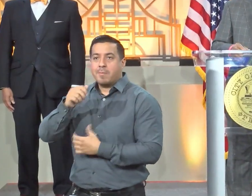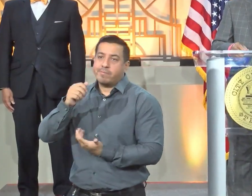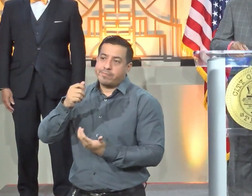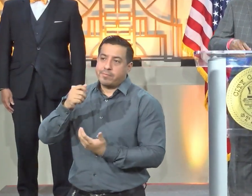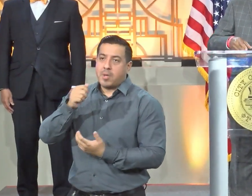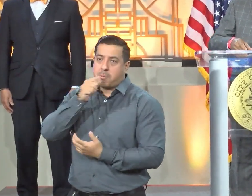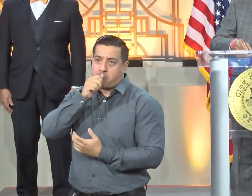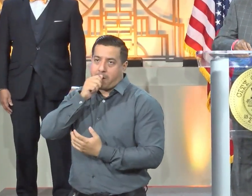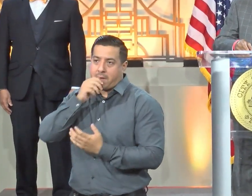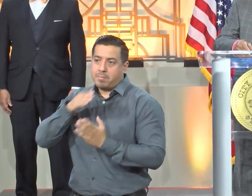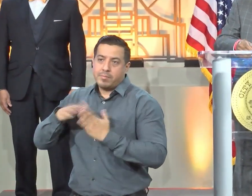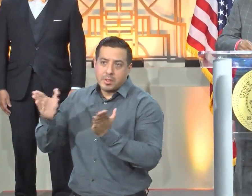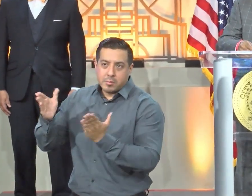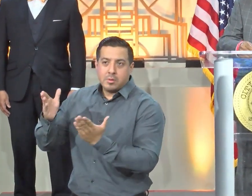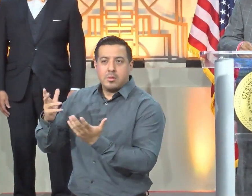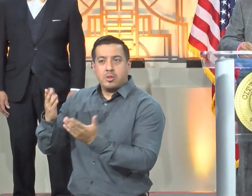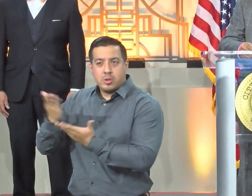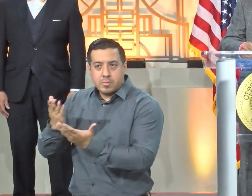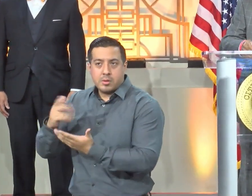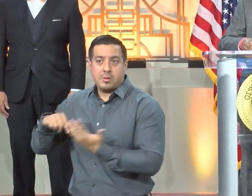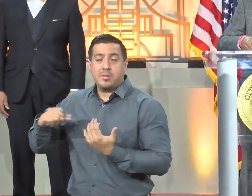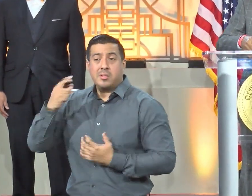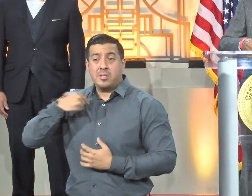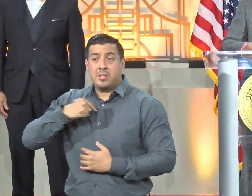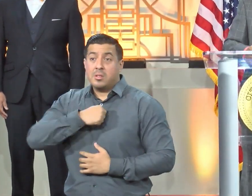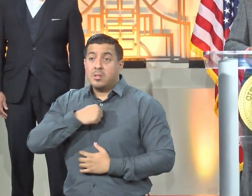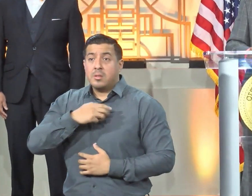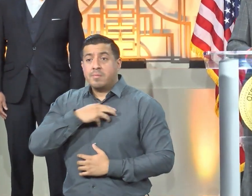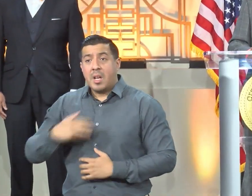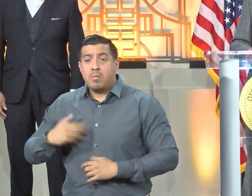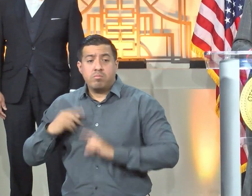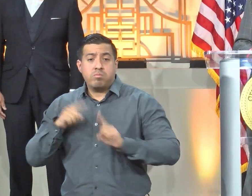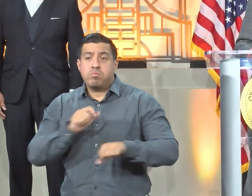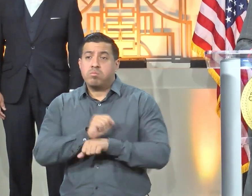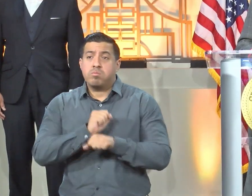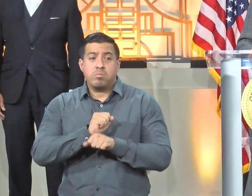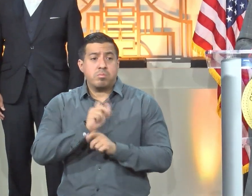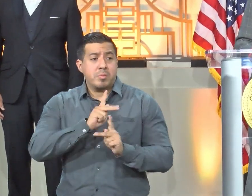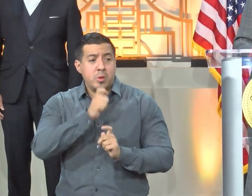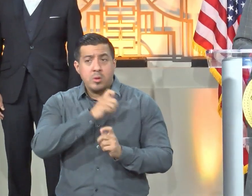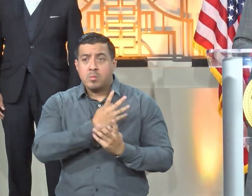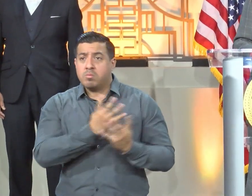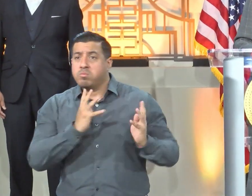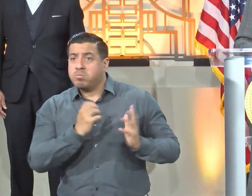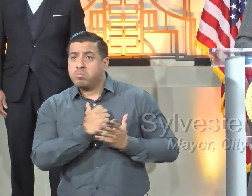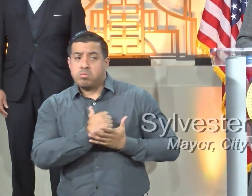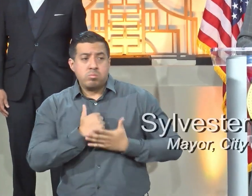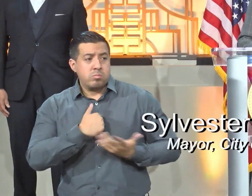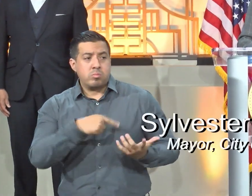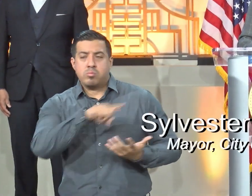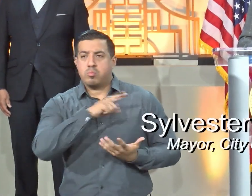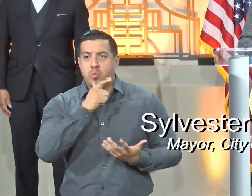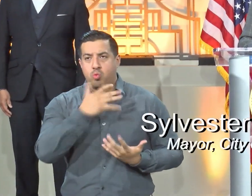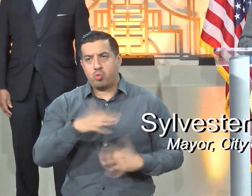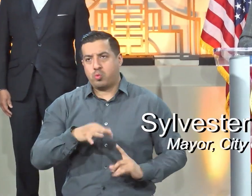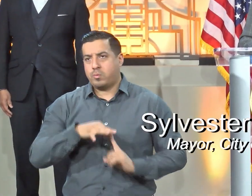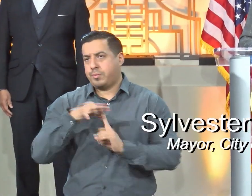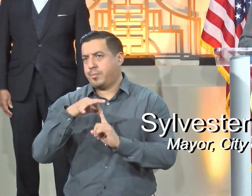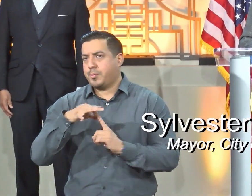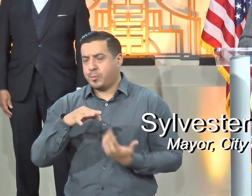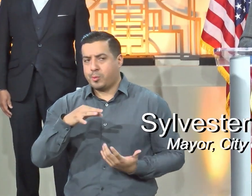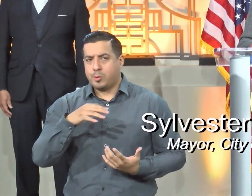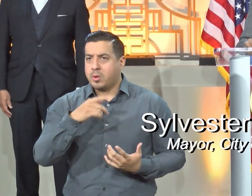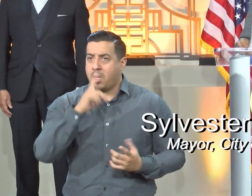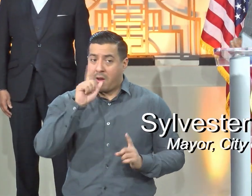you name it. As mayor, I've come to work every day surrounded by some exceptional individuals who work not only for